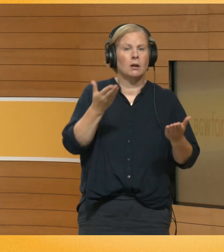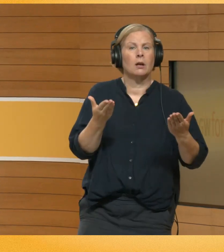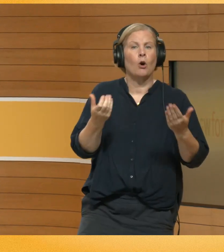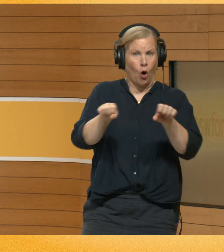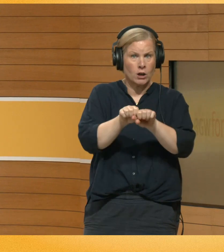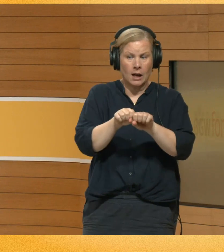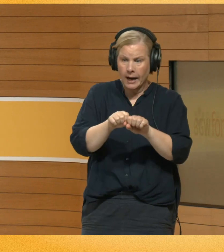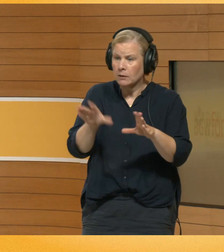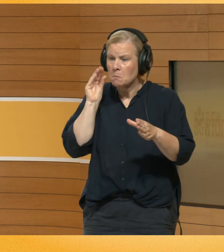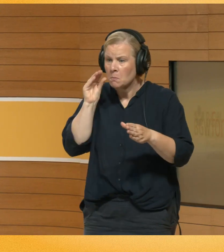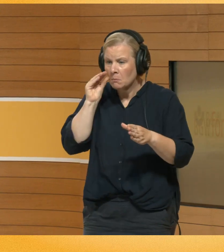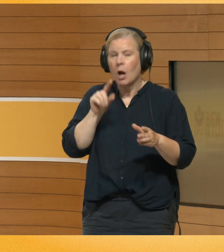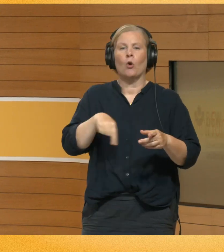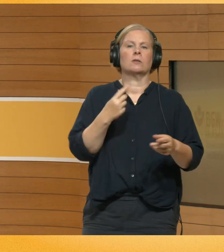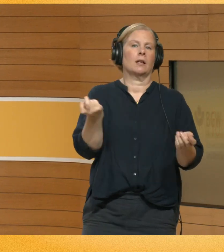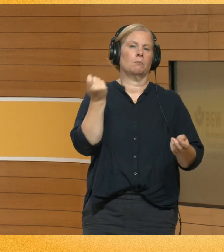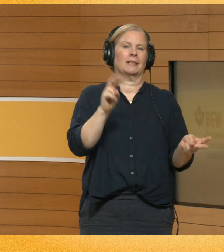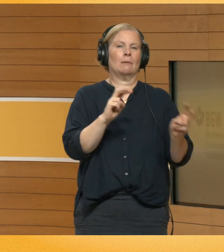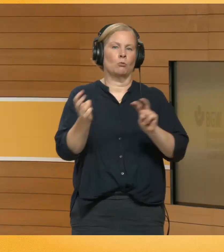knowledge and then to implement it in their organization.